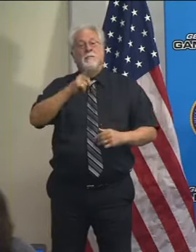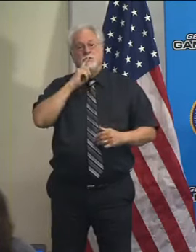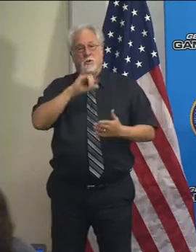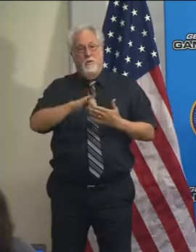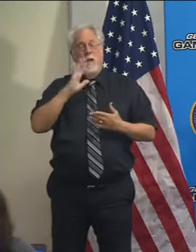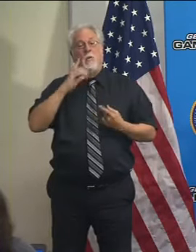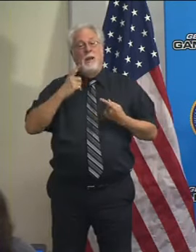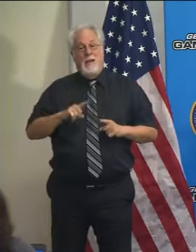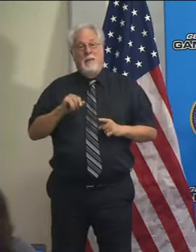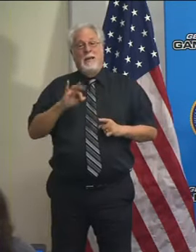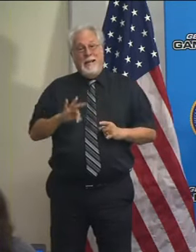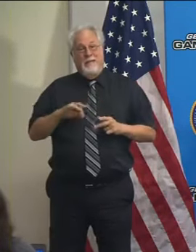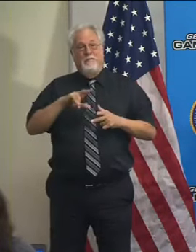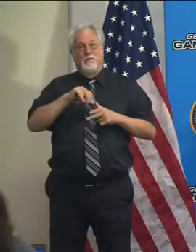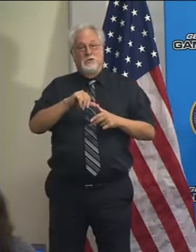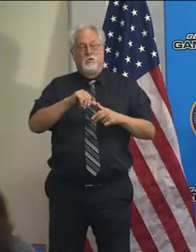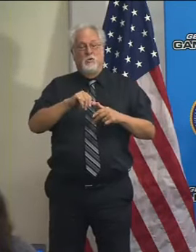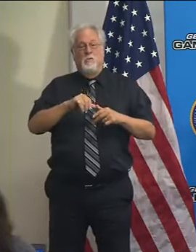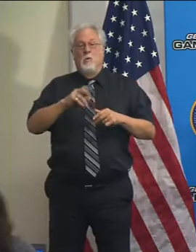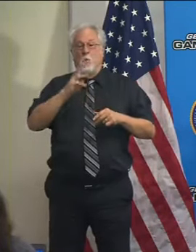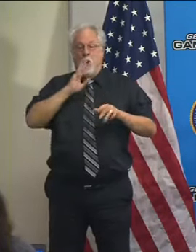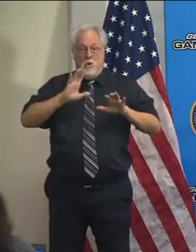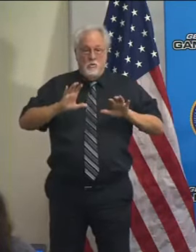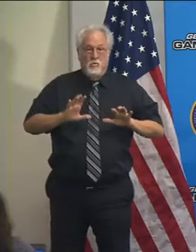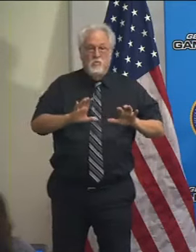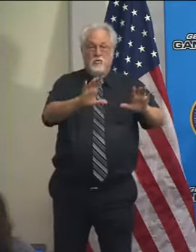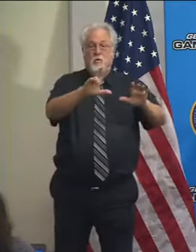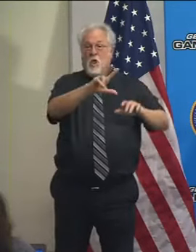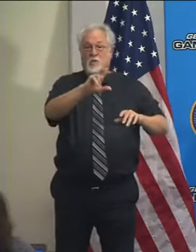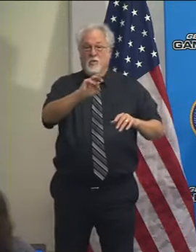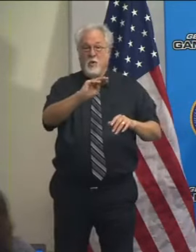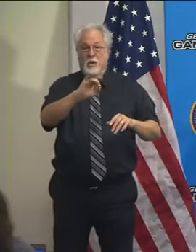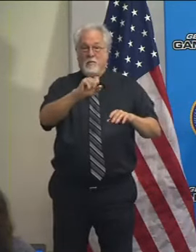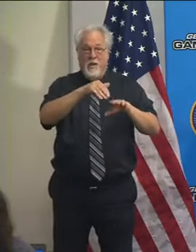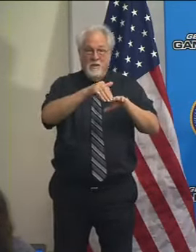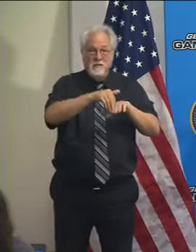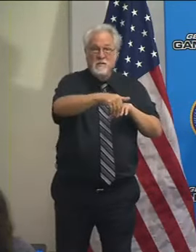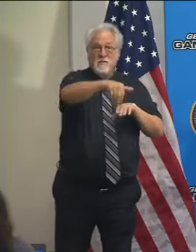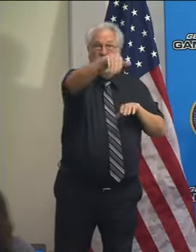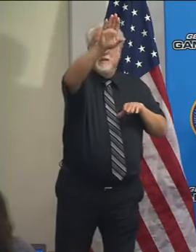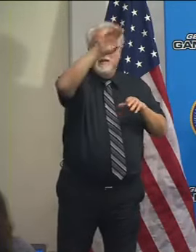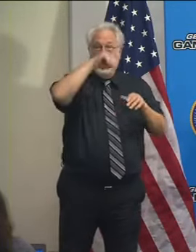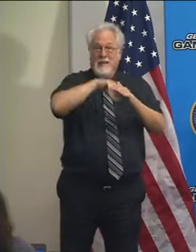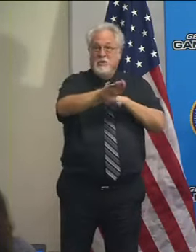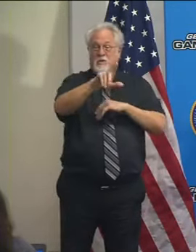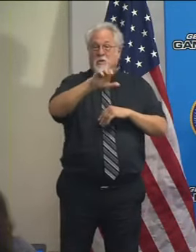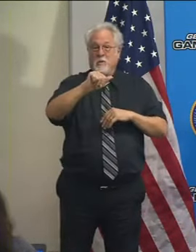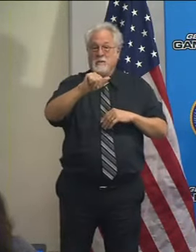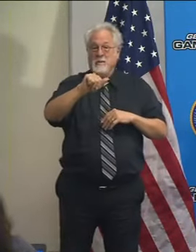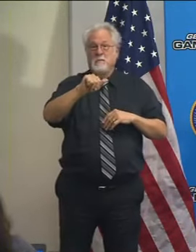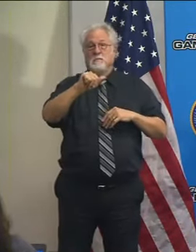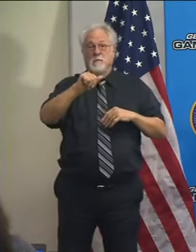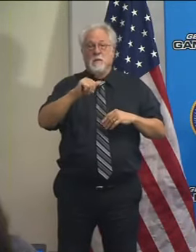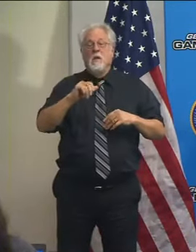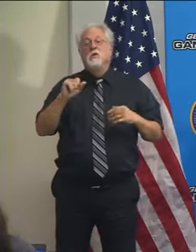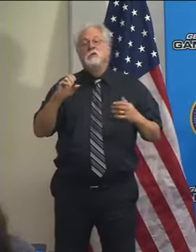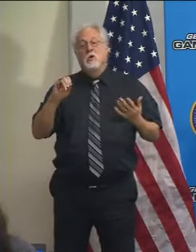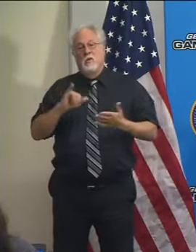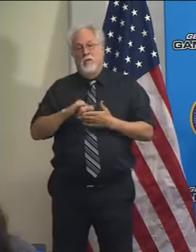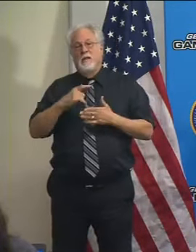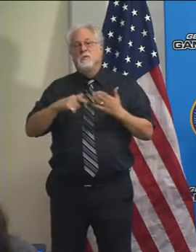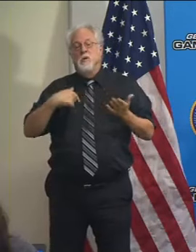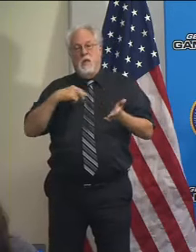have happened had the storm surge 30 miles inland materialized the way that it was forecasted. So that's